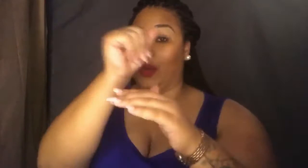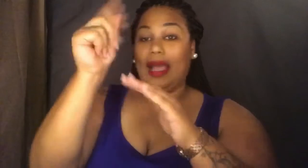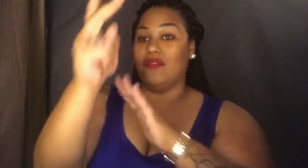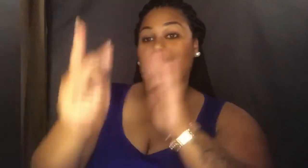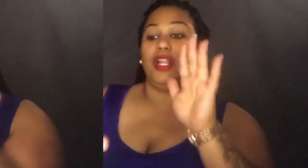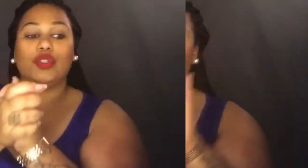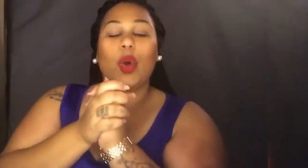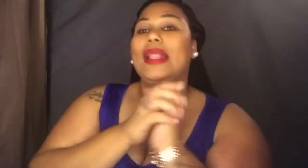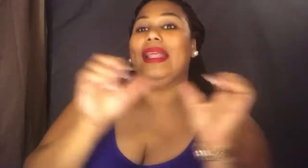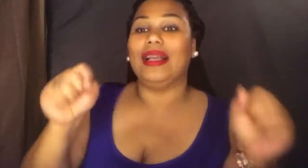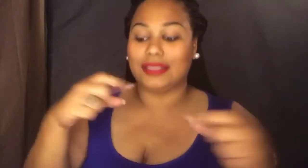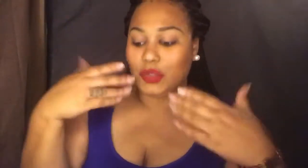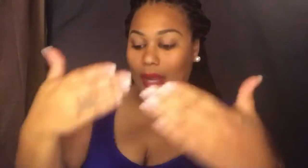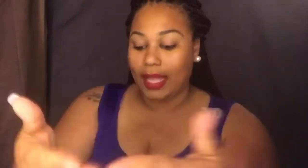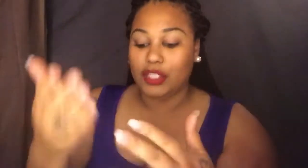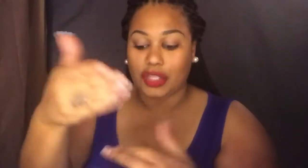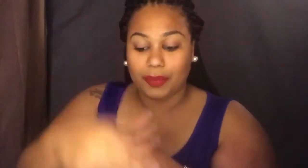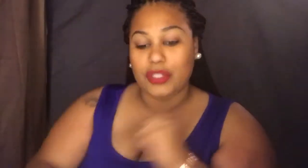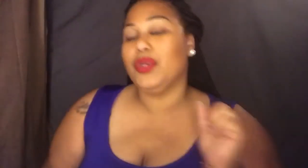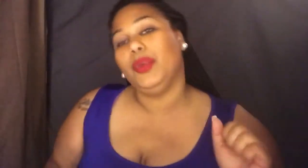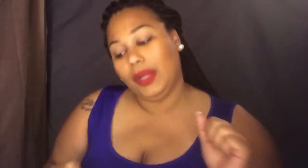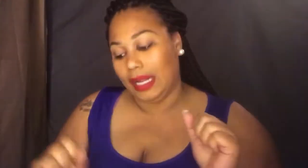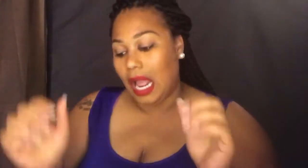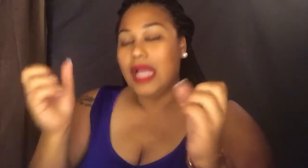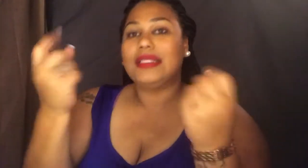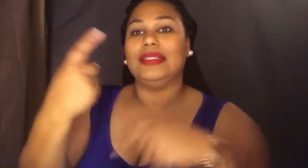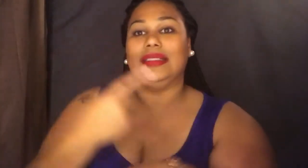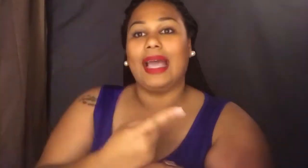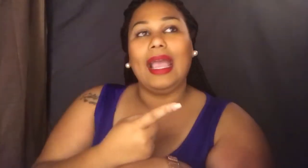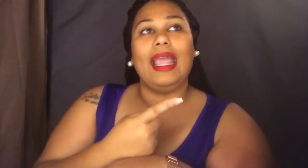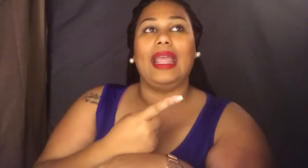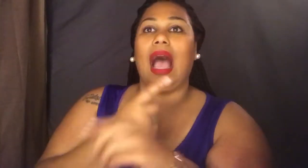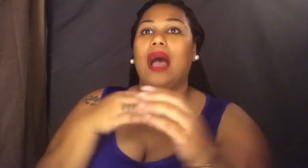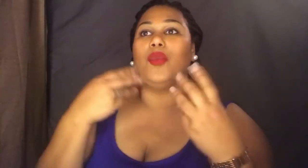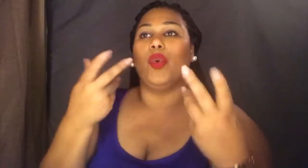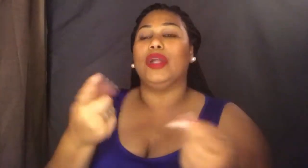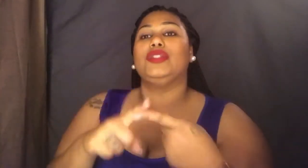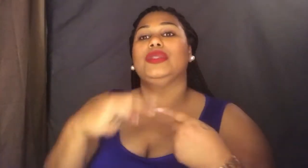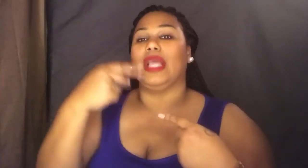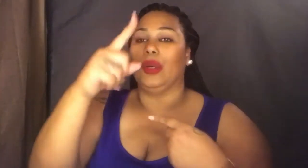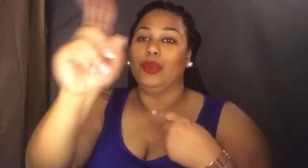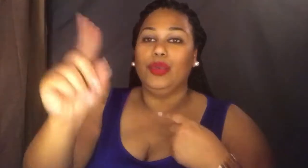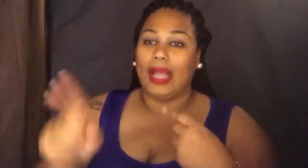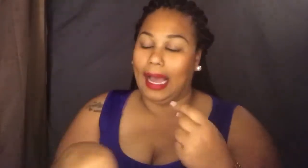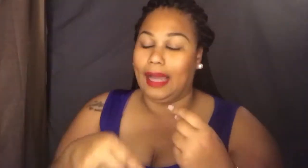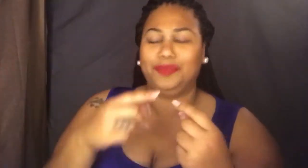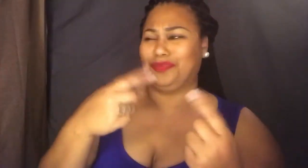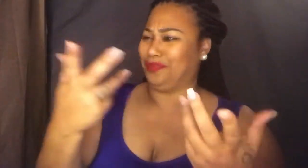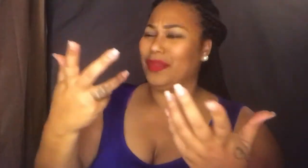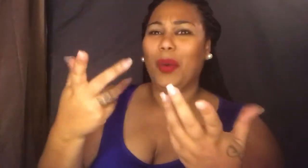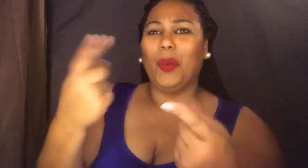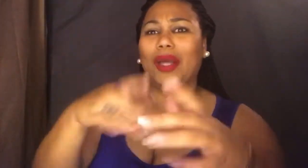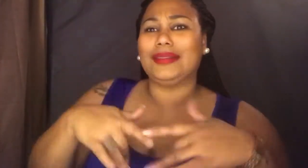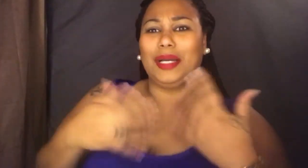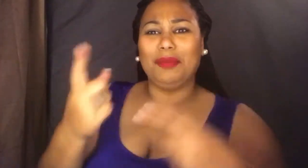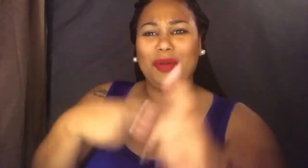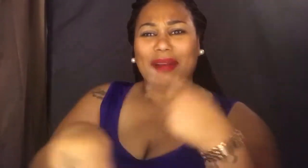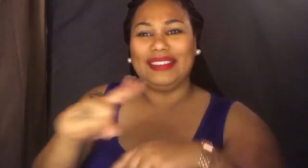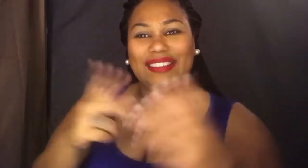a video. So yes, let's go ahead and jump into it. Today, I'm going to tell you guys what's up with my